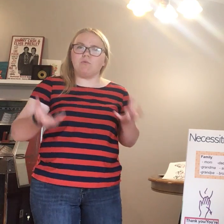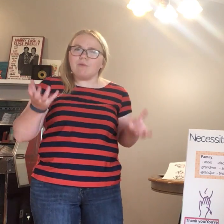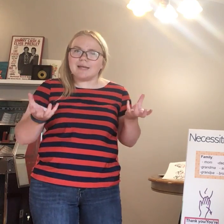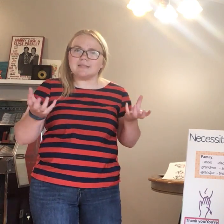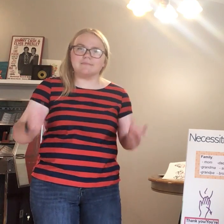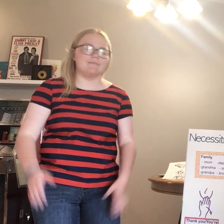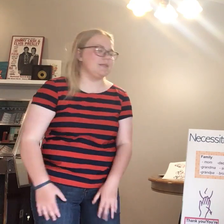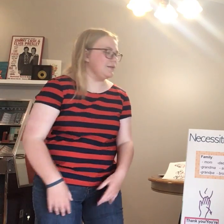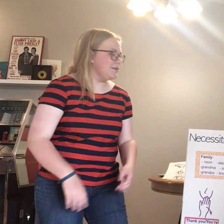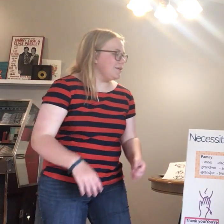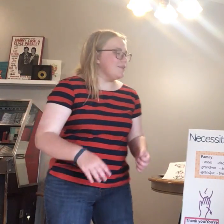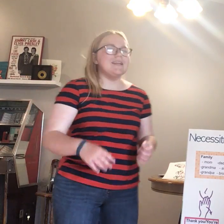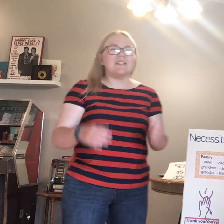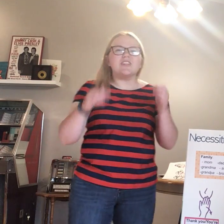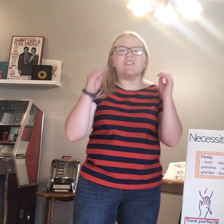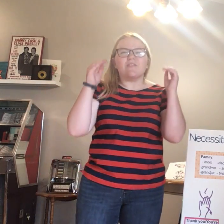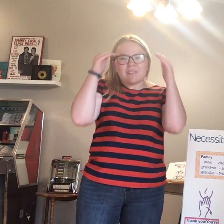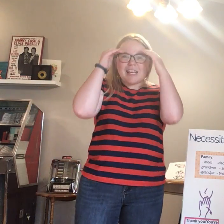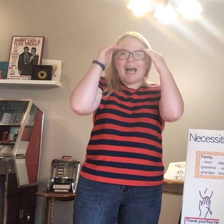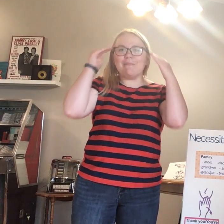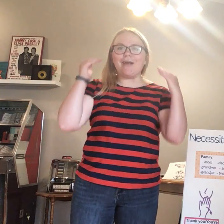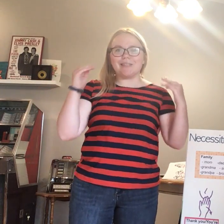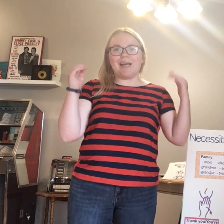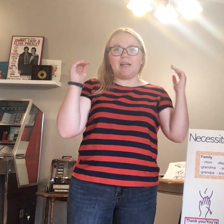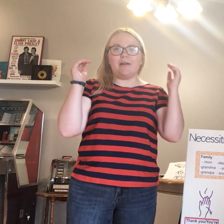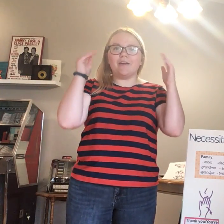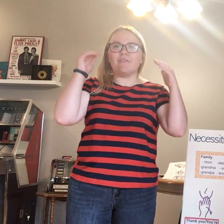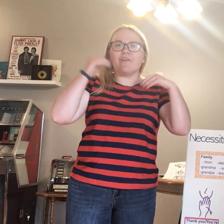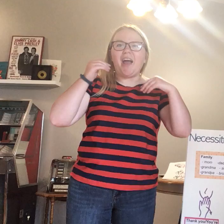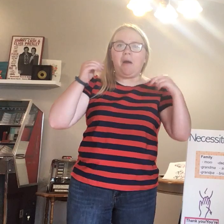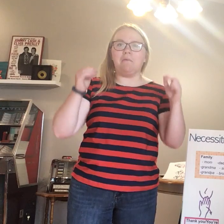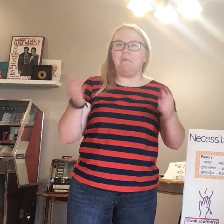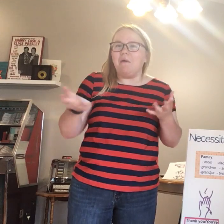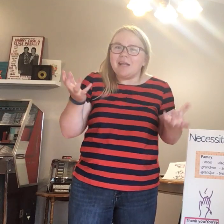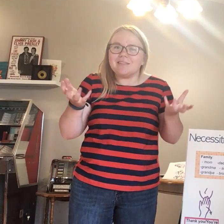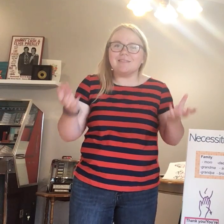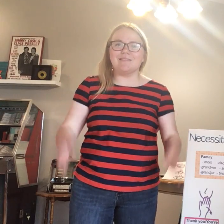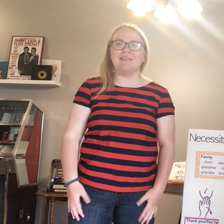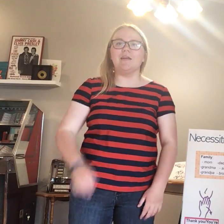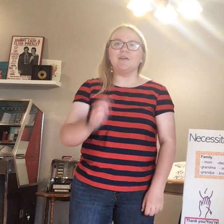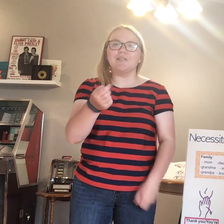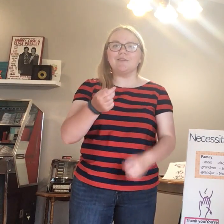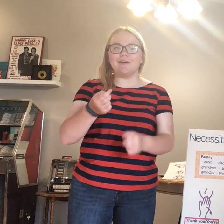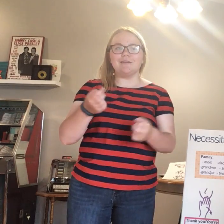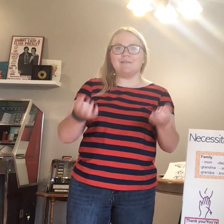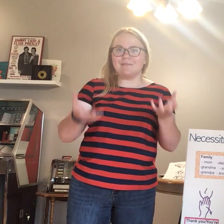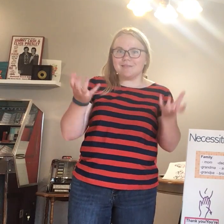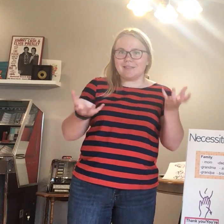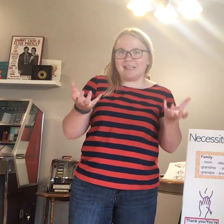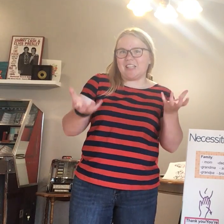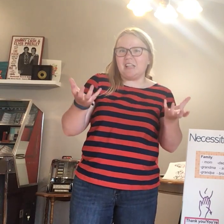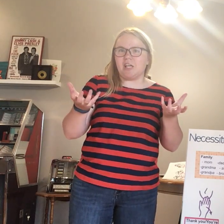what? That's where your like eyebrows can kind of frown. What? Your, like kind of gently,